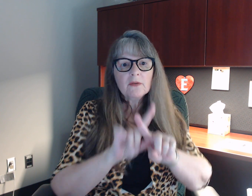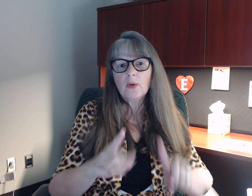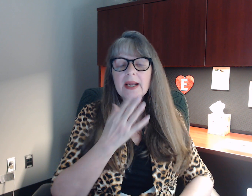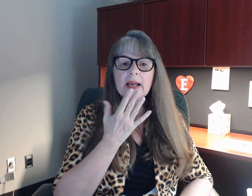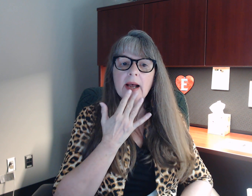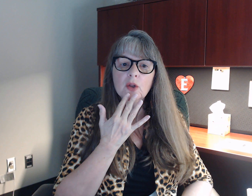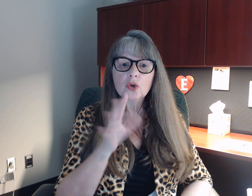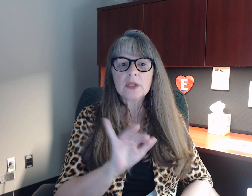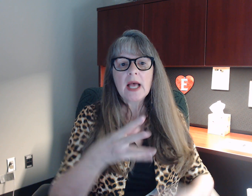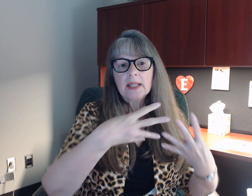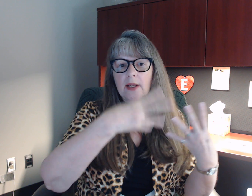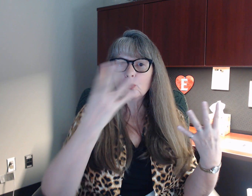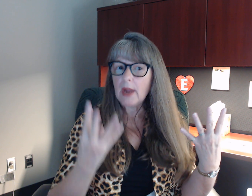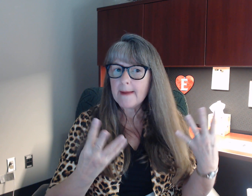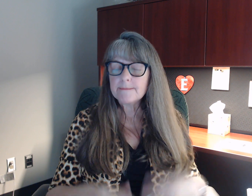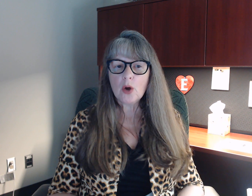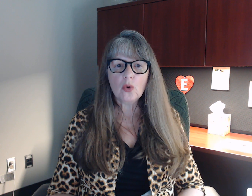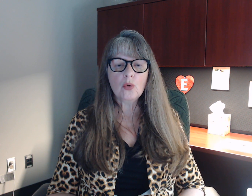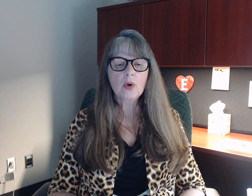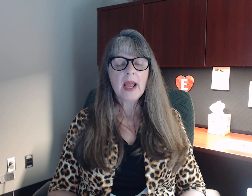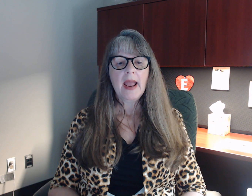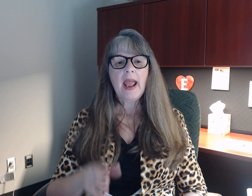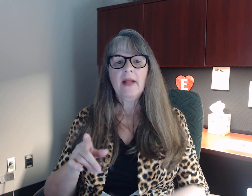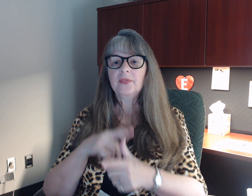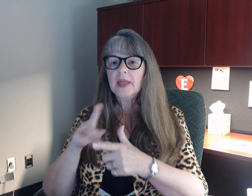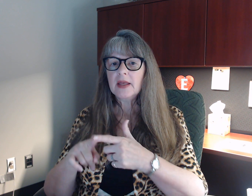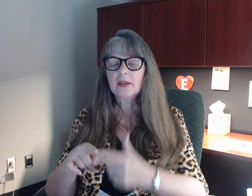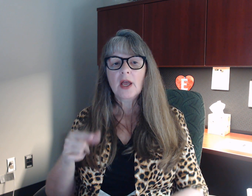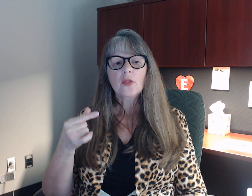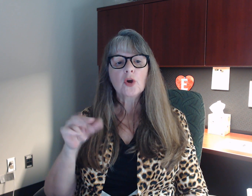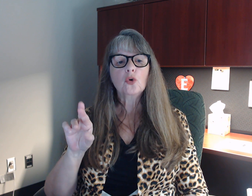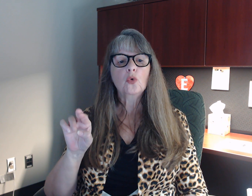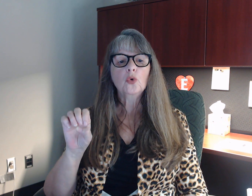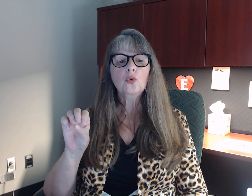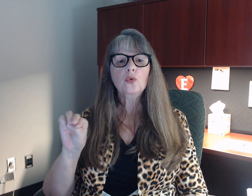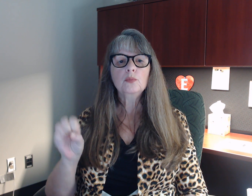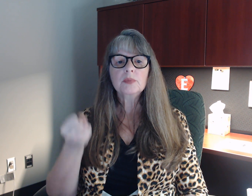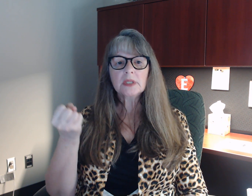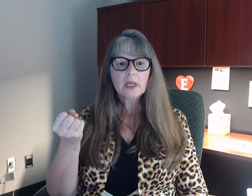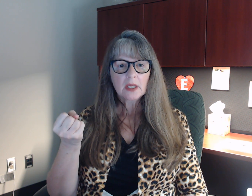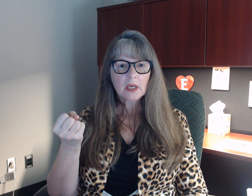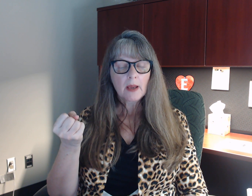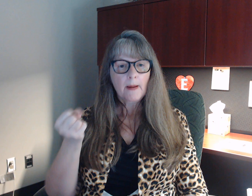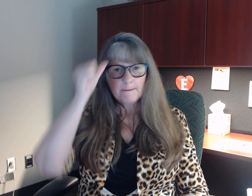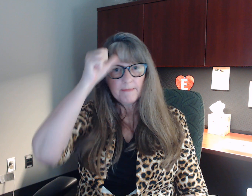different colors, like a rainbow. And then the groom's